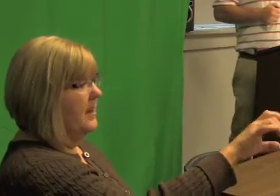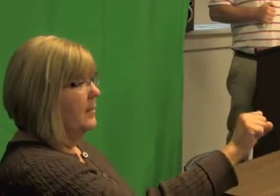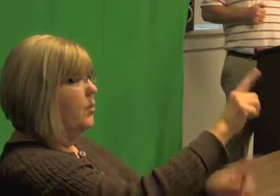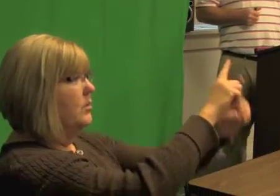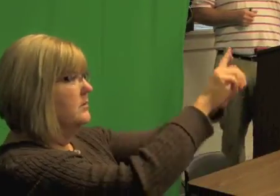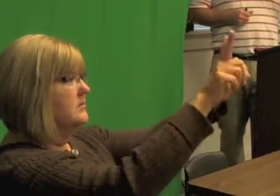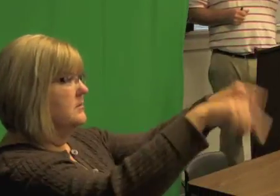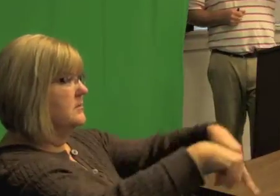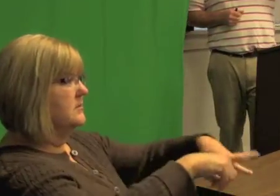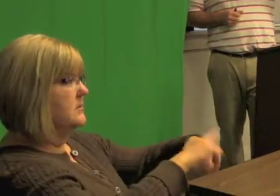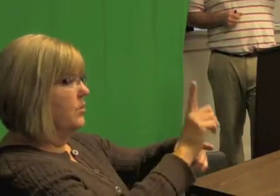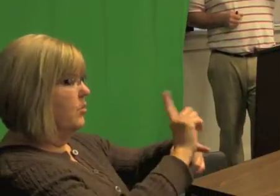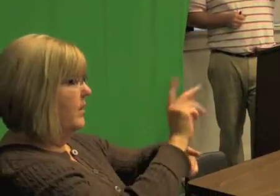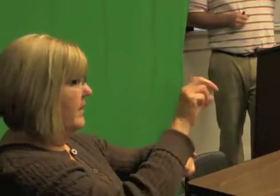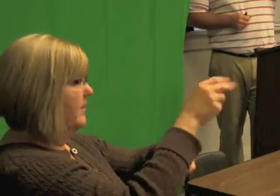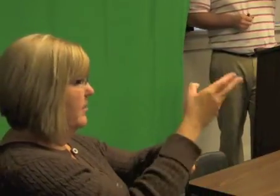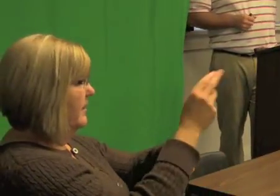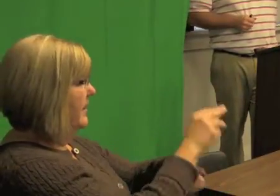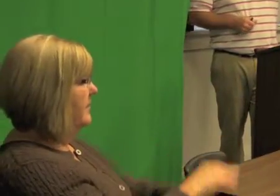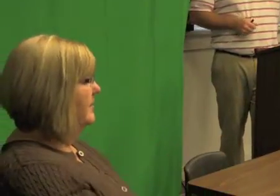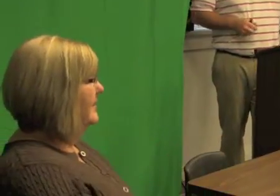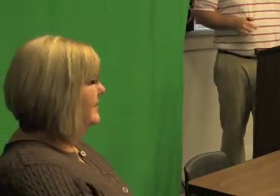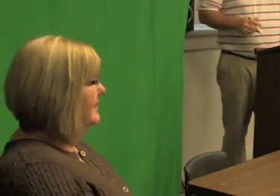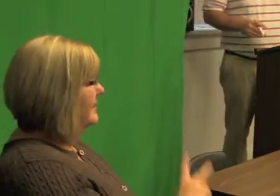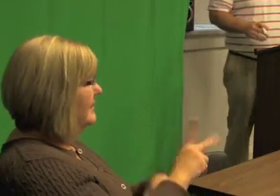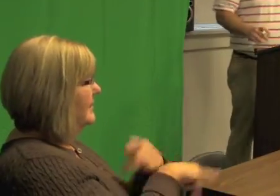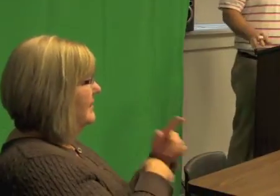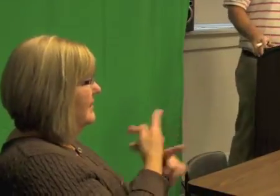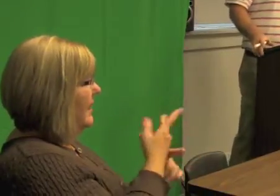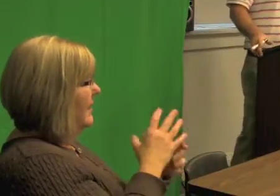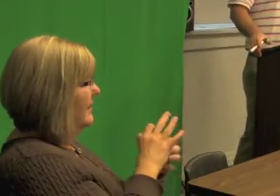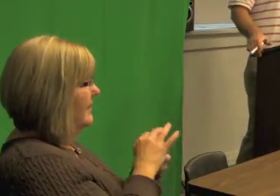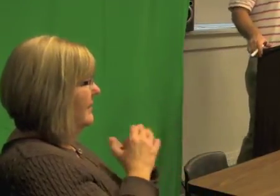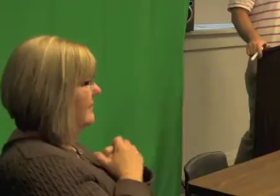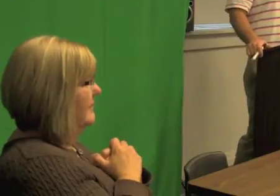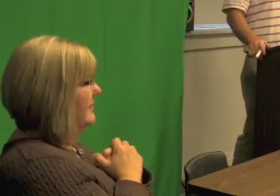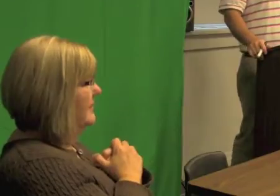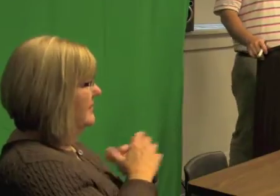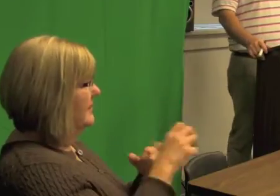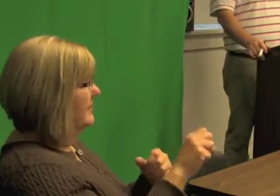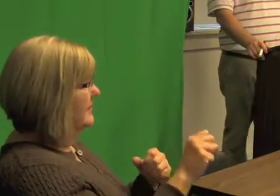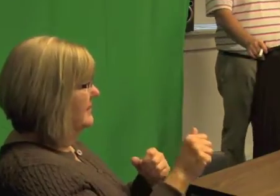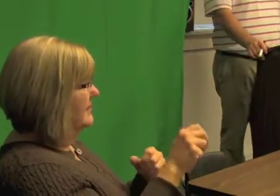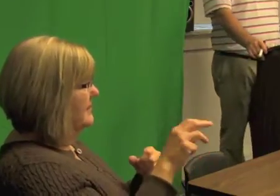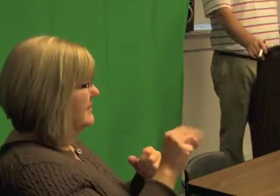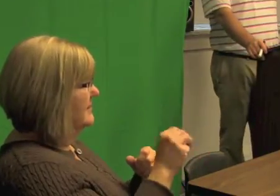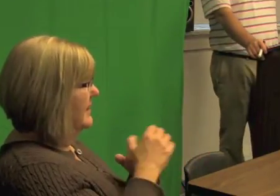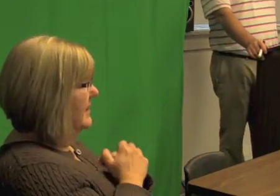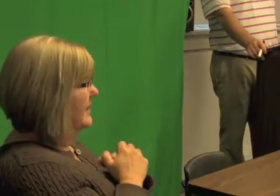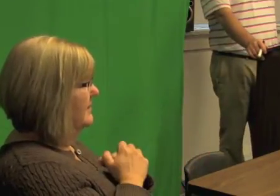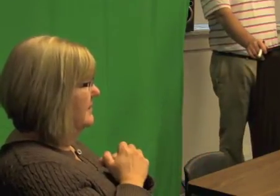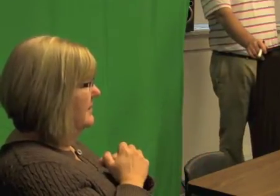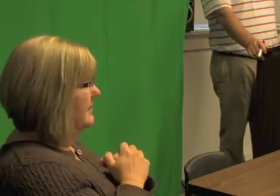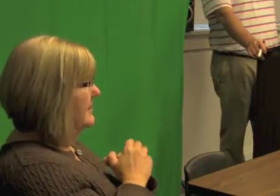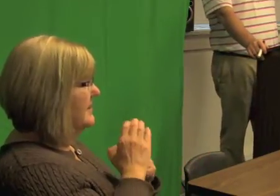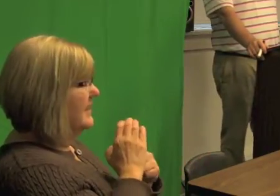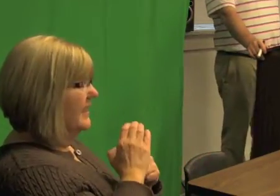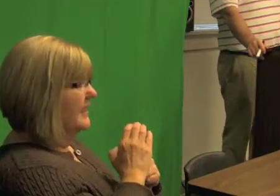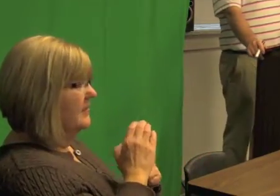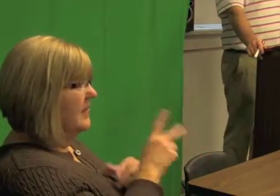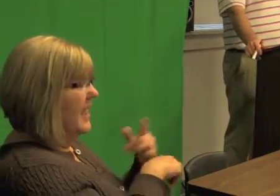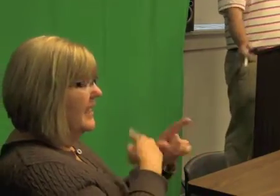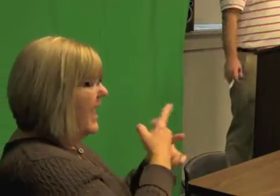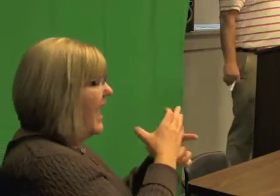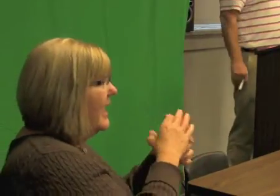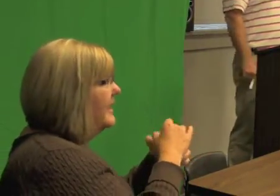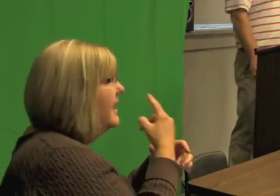billboard. Or, Kind of. Sam. Time to mark it out at a certain time of candy bar at your